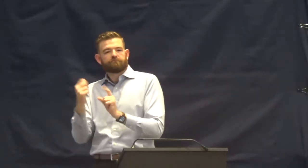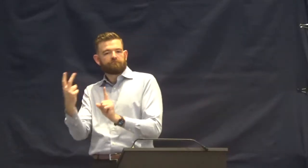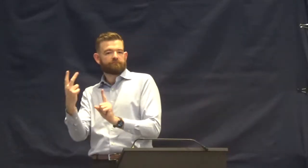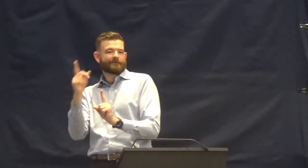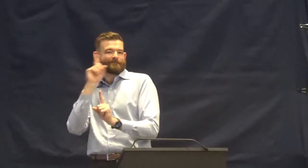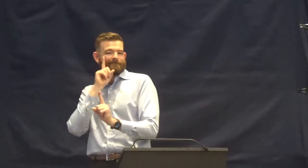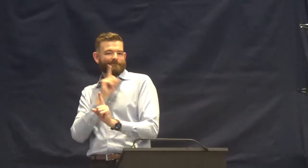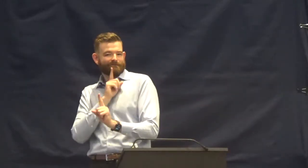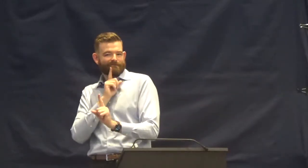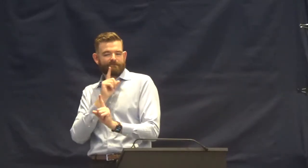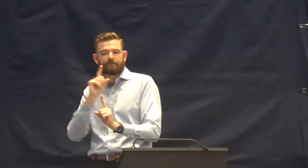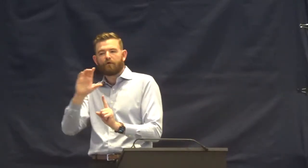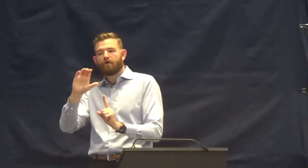was working with two deaf,